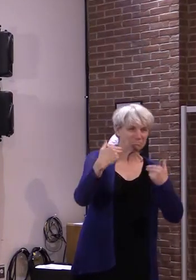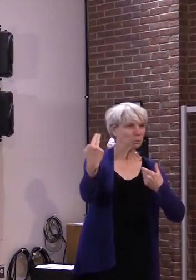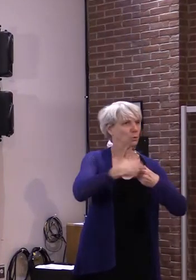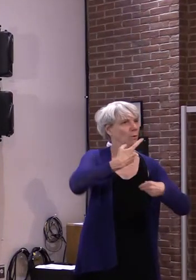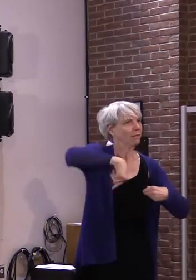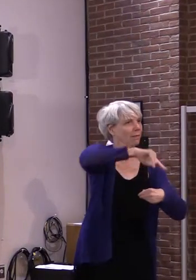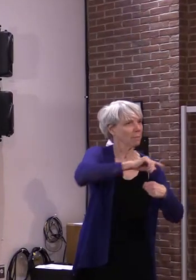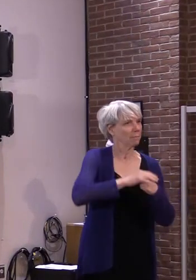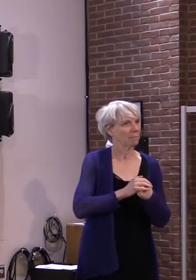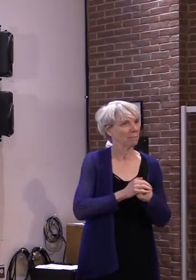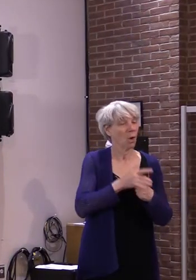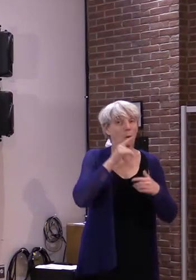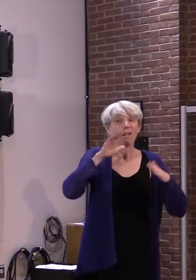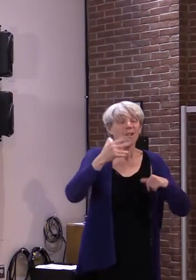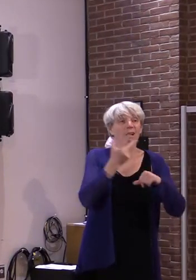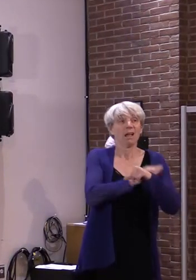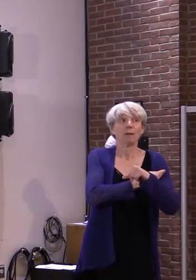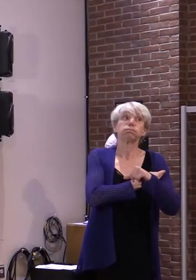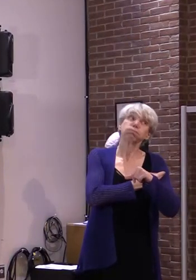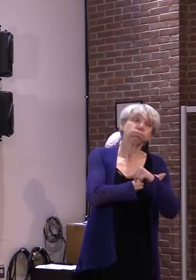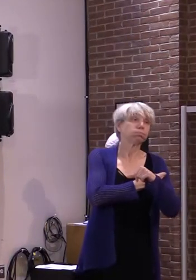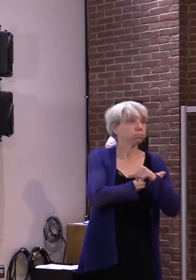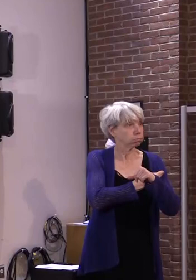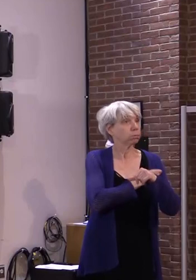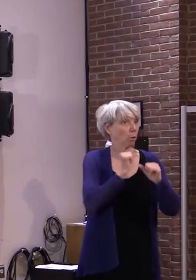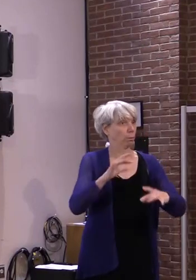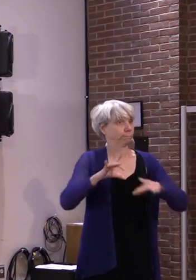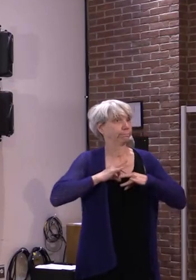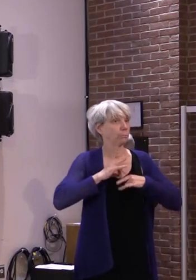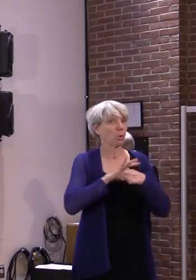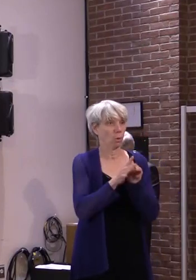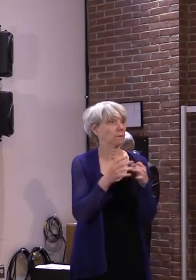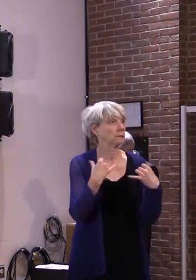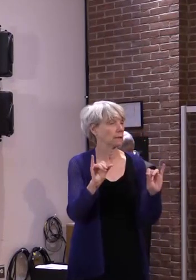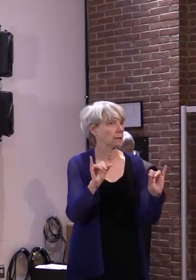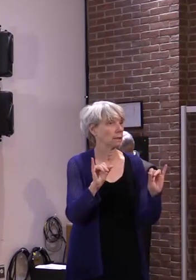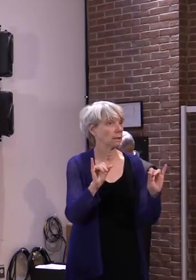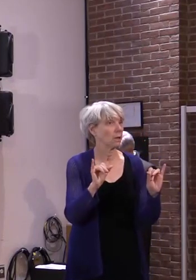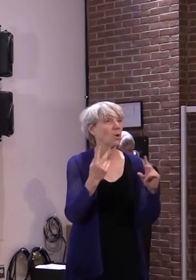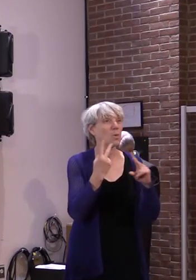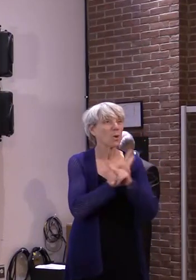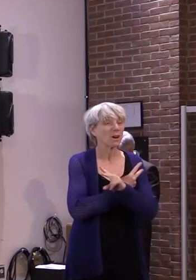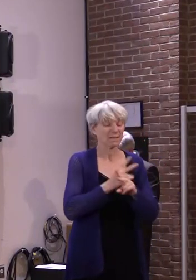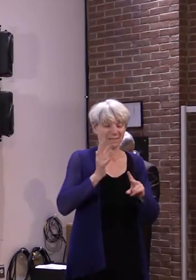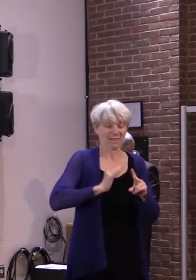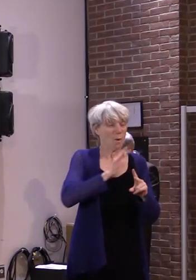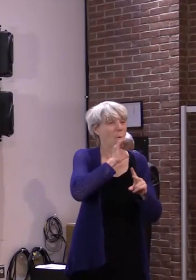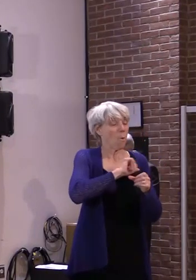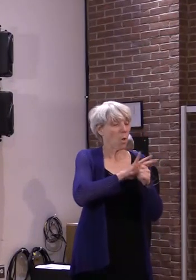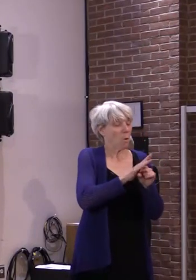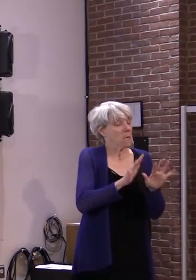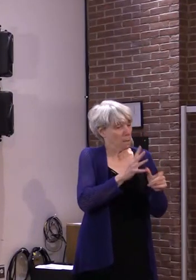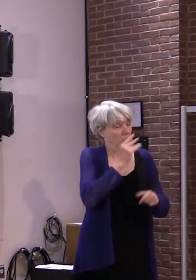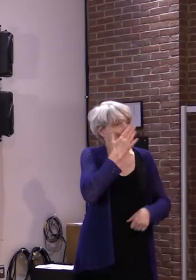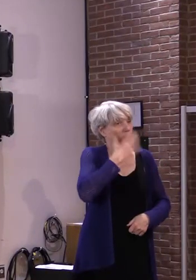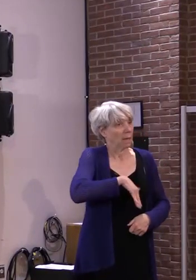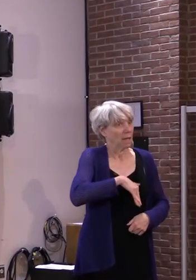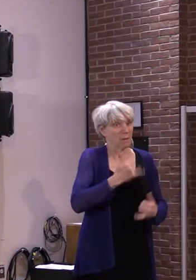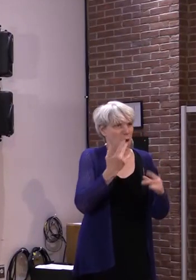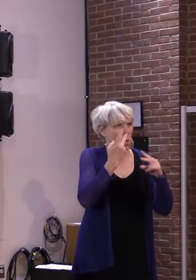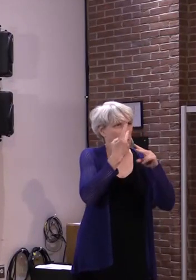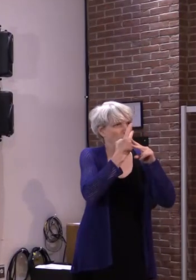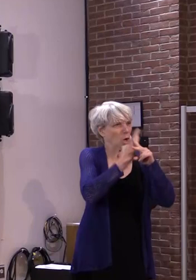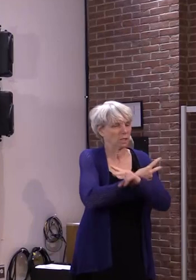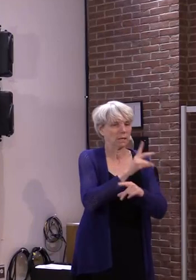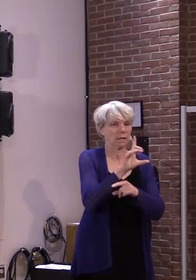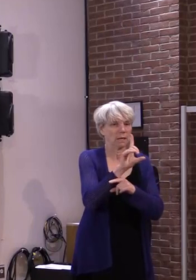not vaccinated, is still at risk, as we see more contagious variants like Delta overtaking the country,